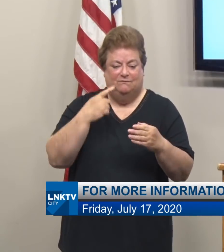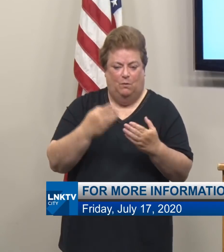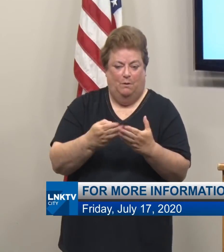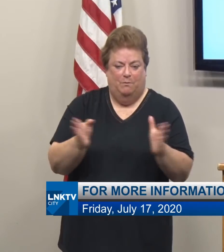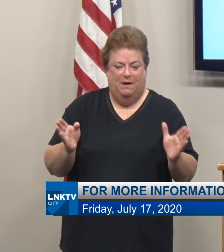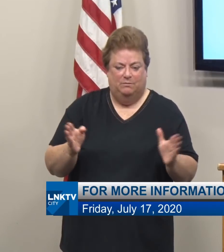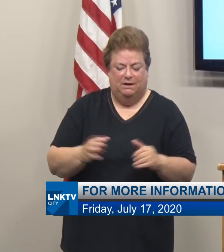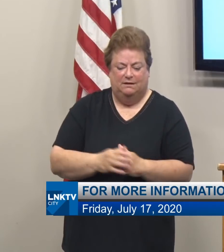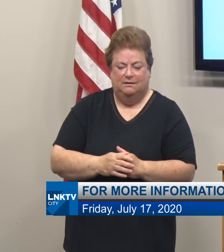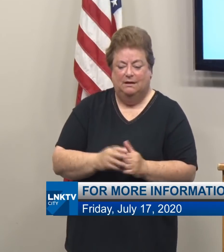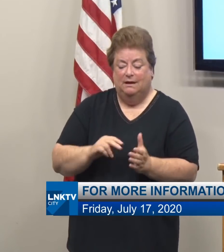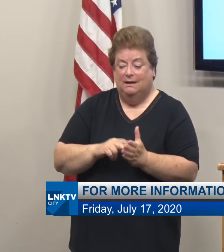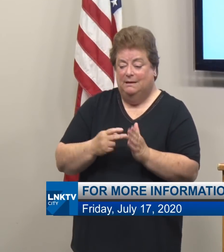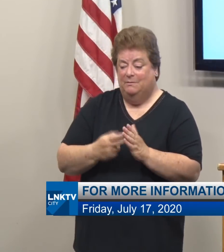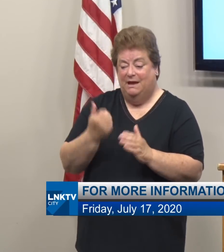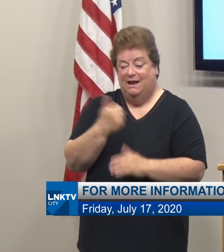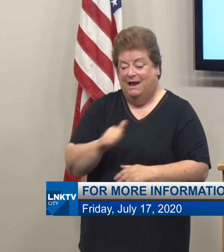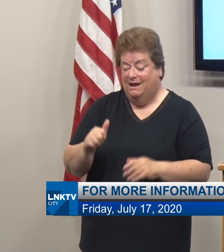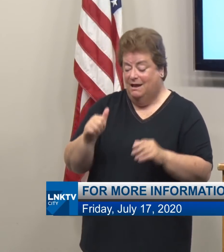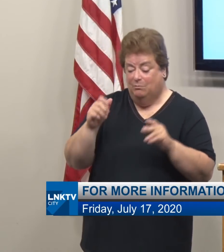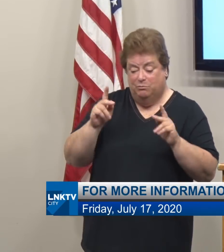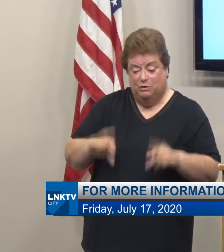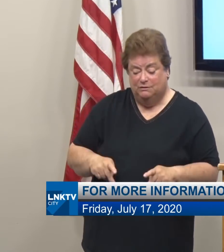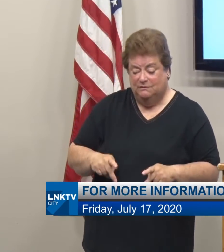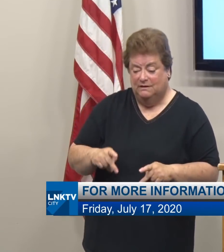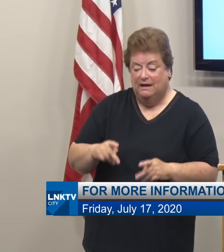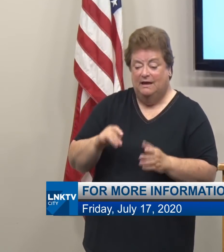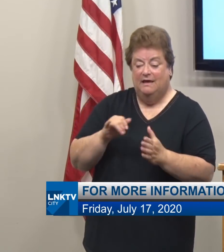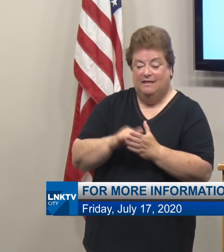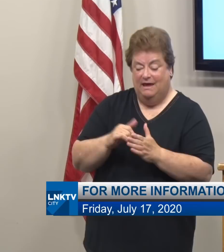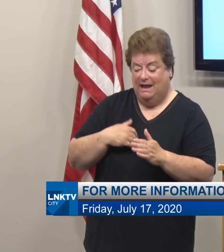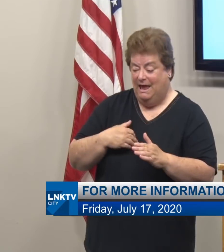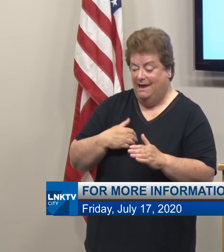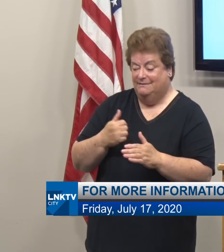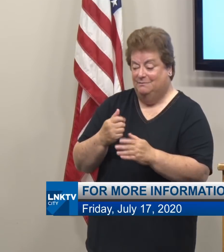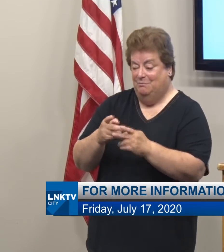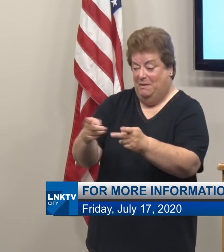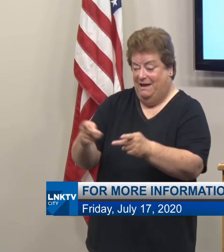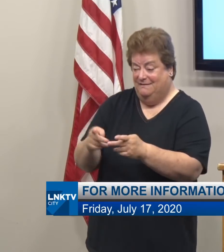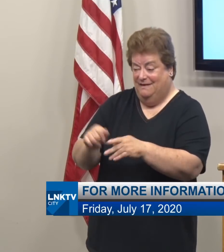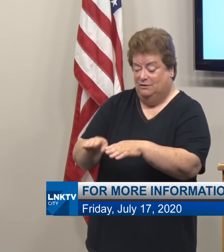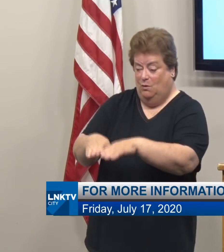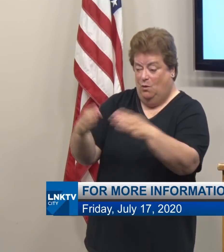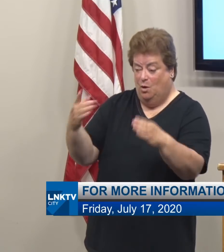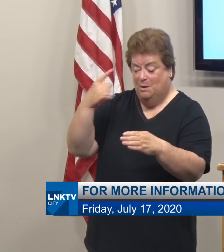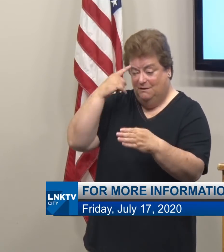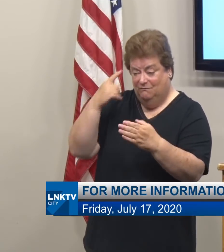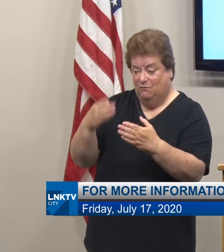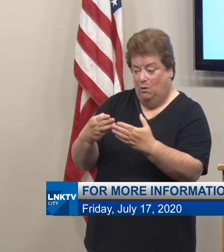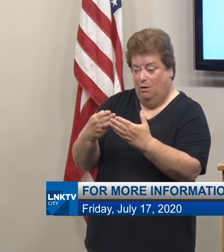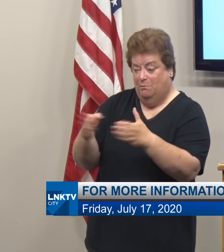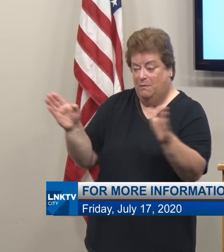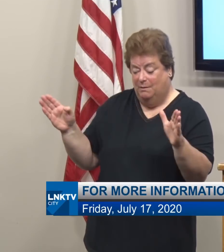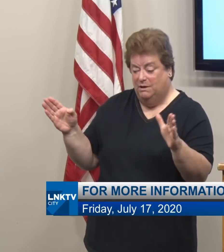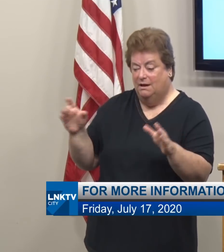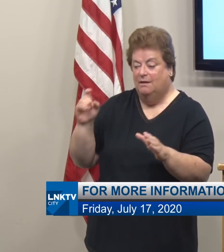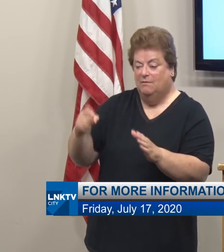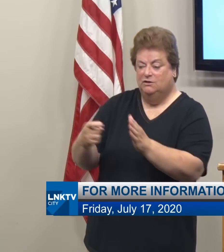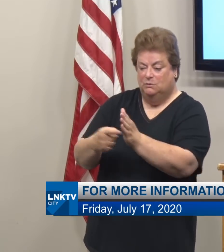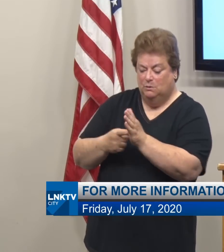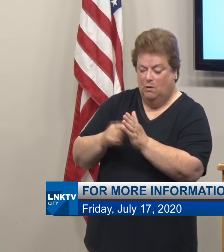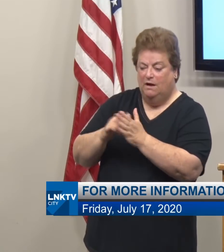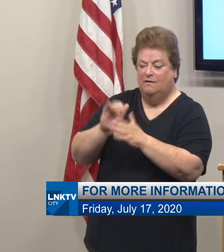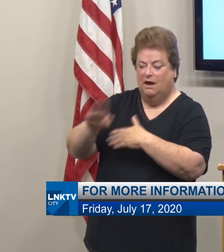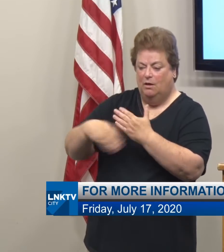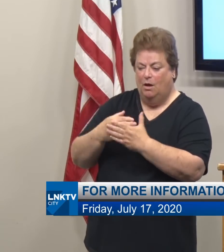means that any individual or entity which maintains premises open to the public, to the general public, must require all